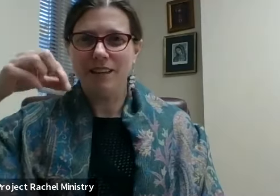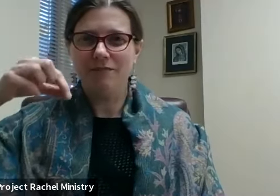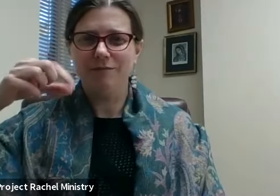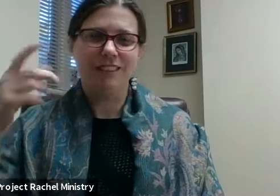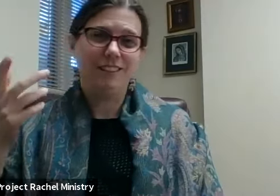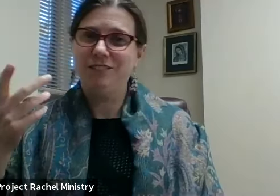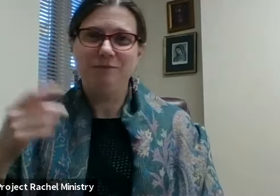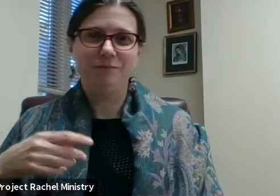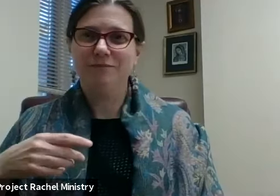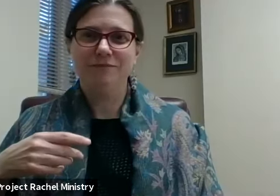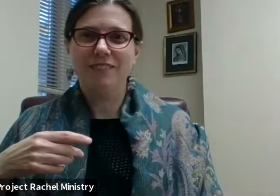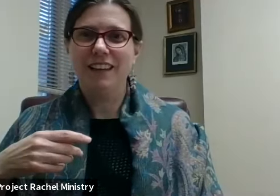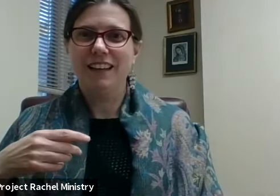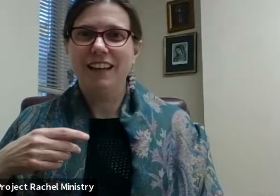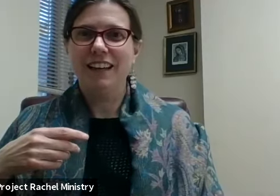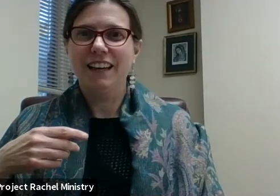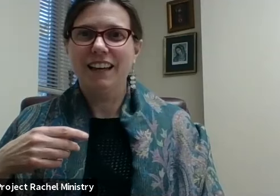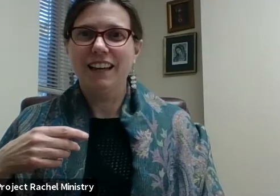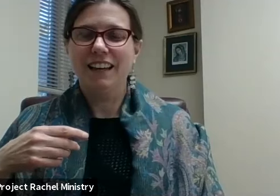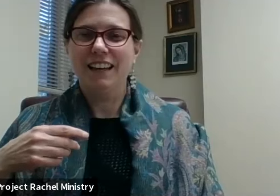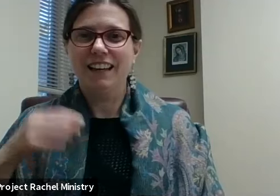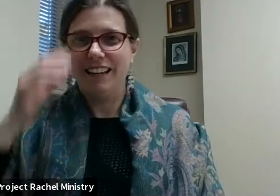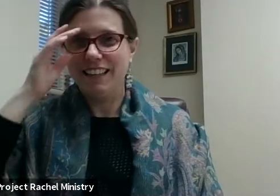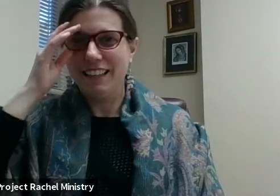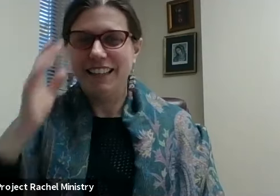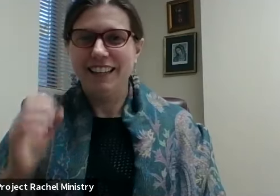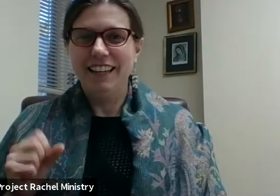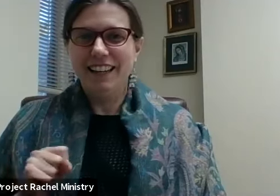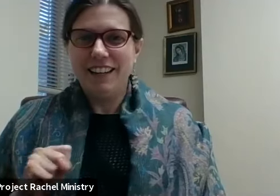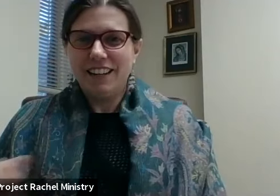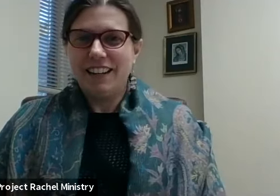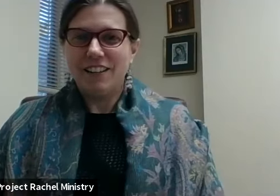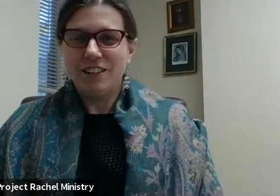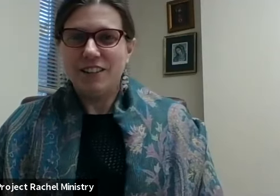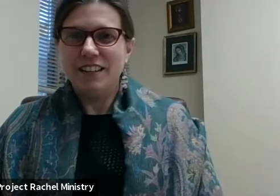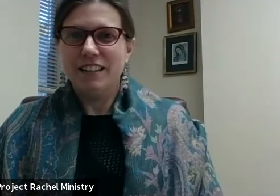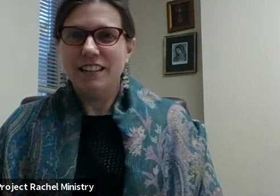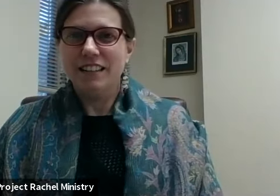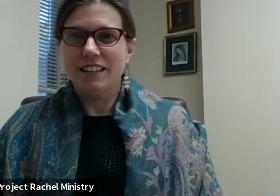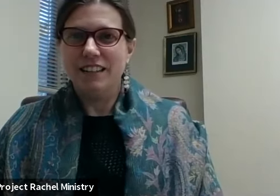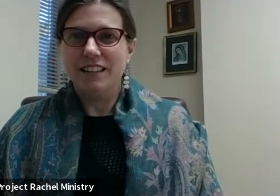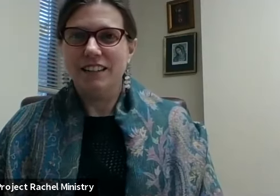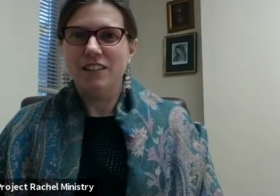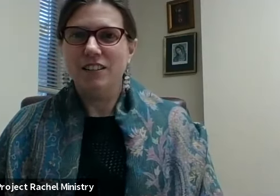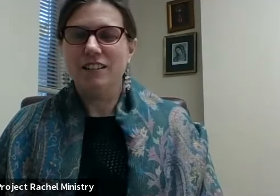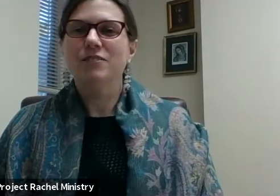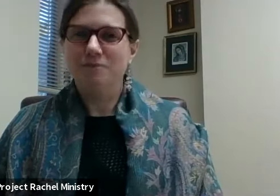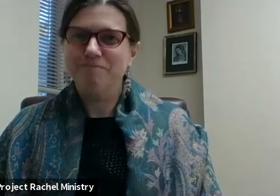P. I know it's not fair to you guys because you have to spell the whole thing. So for now, just say PR, but really that is